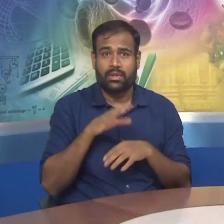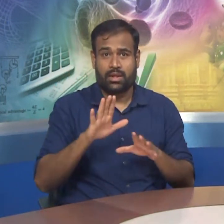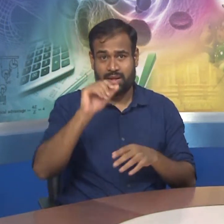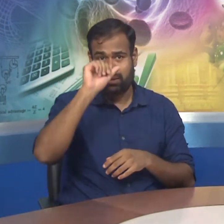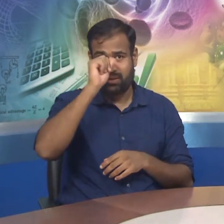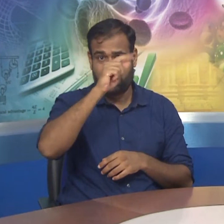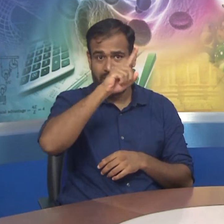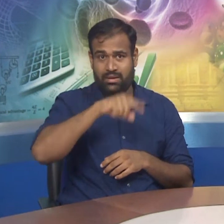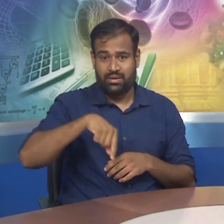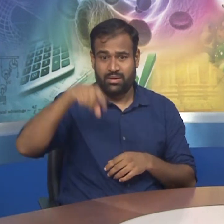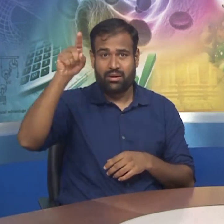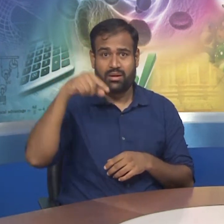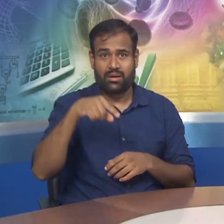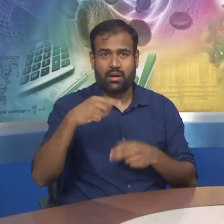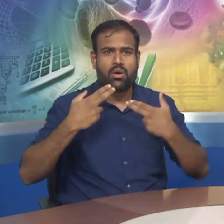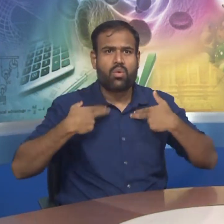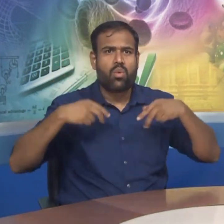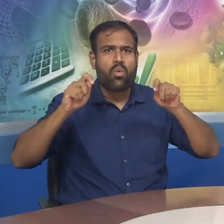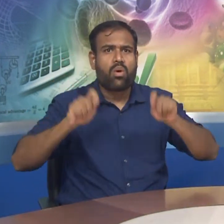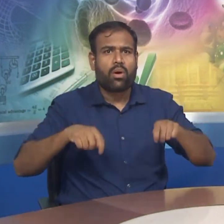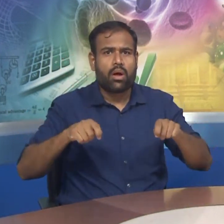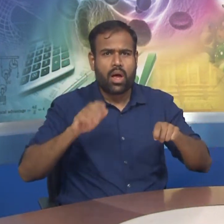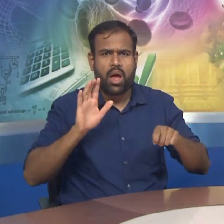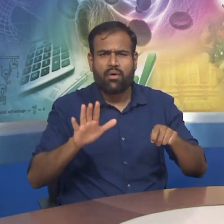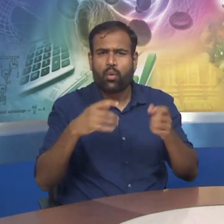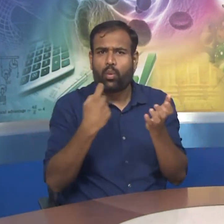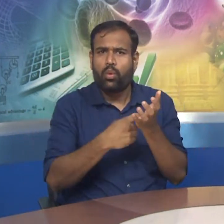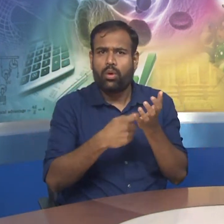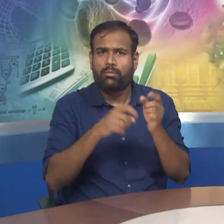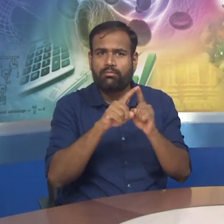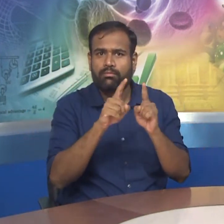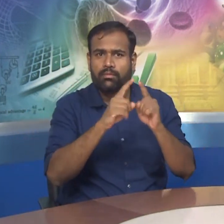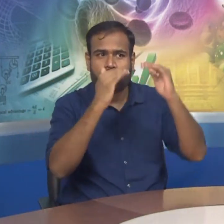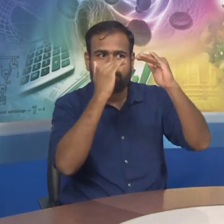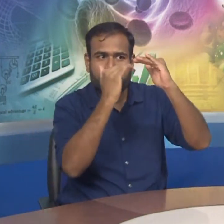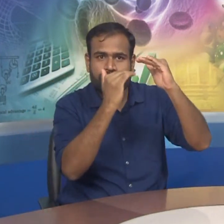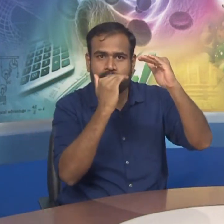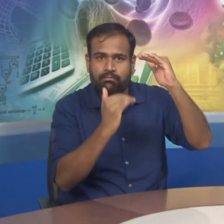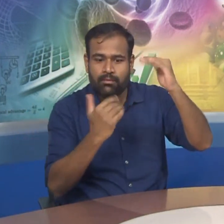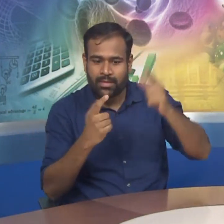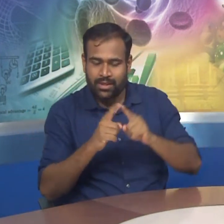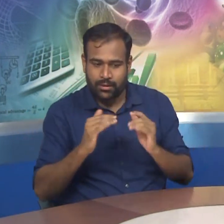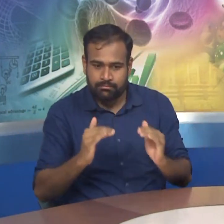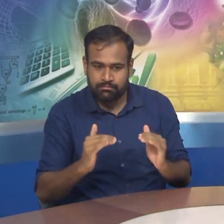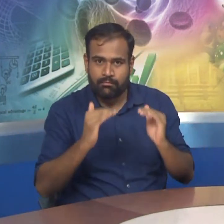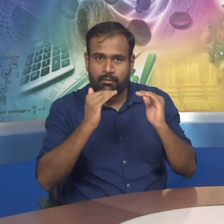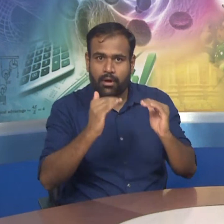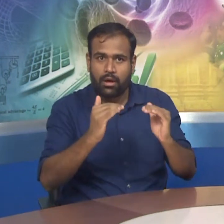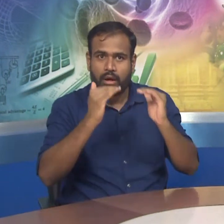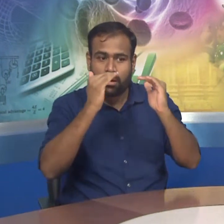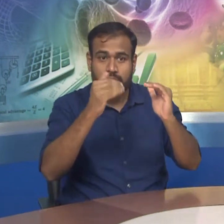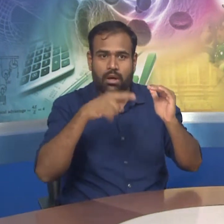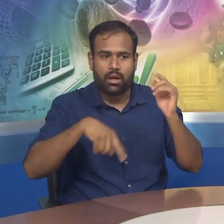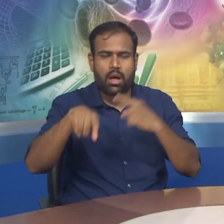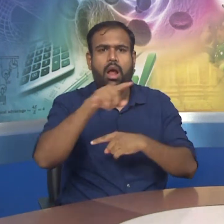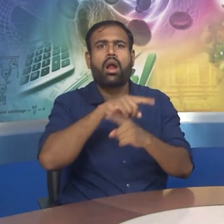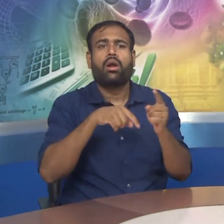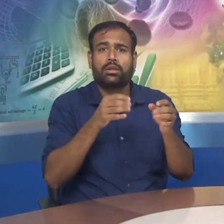The first objective is to recognize that India has a single, integrated and unified